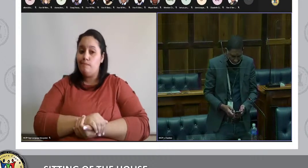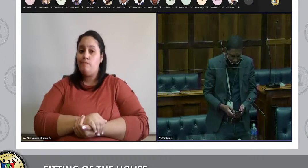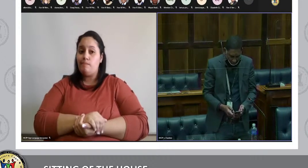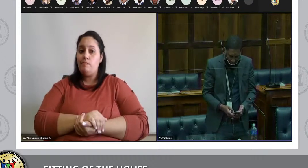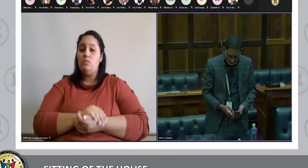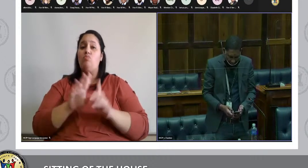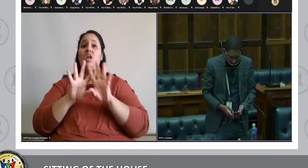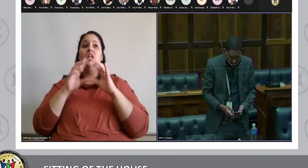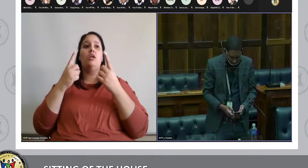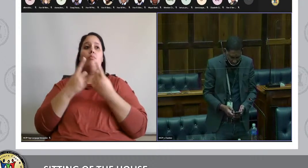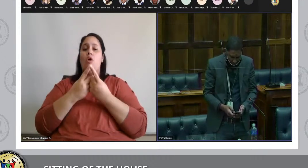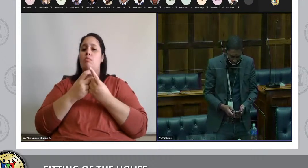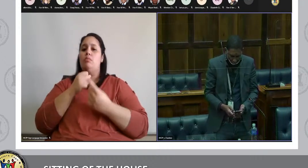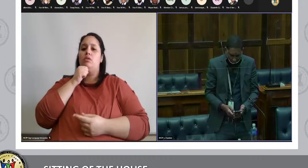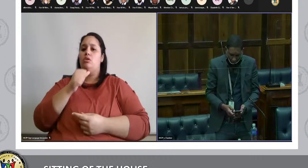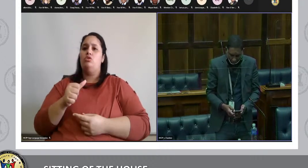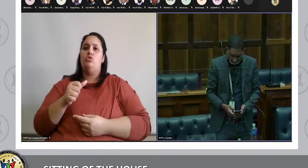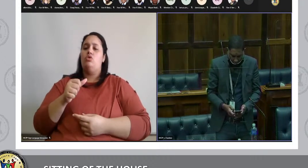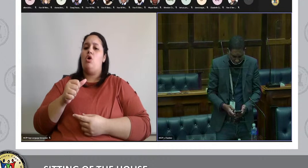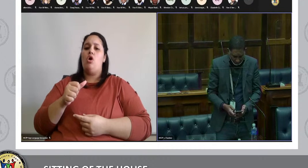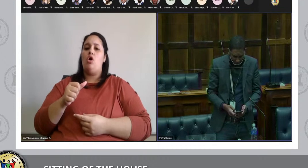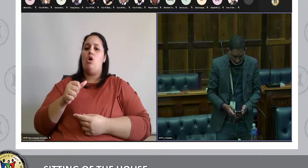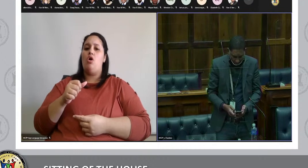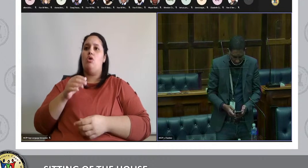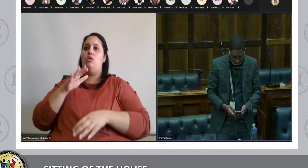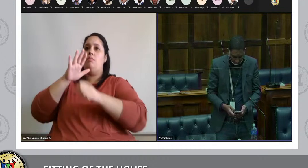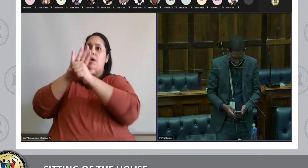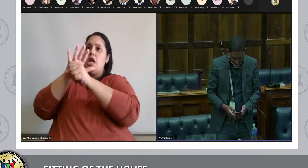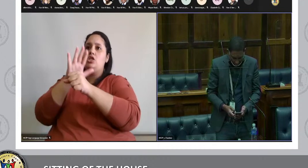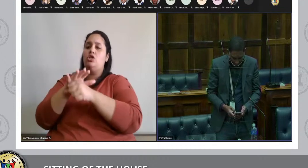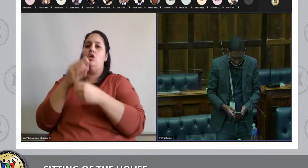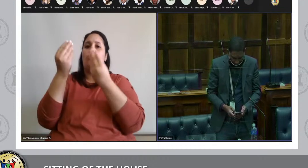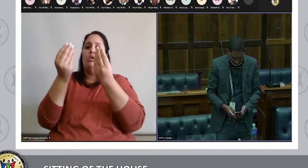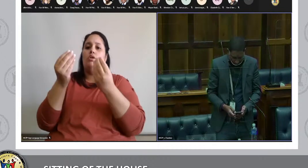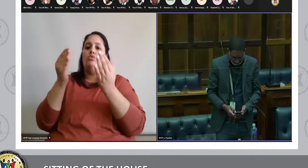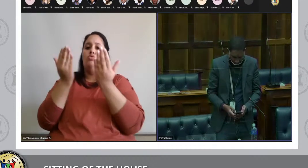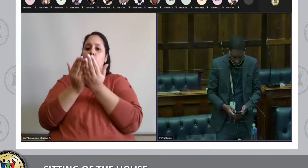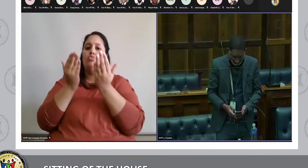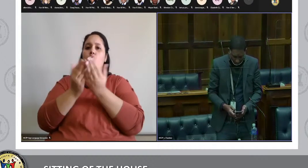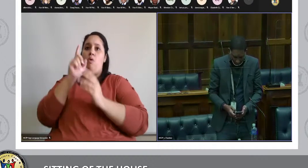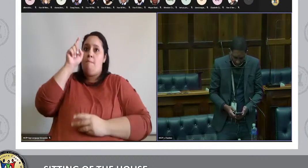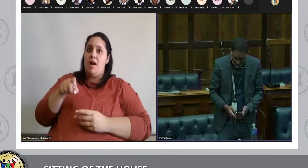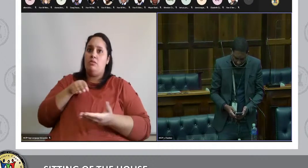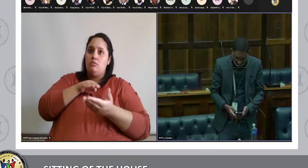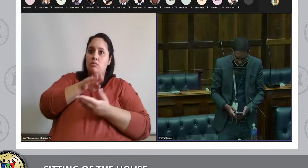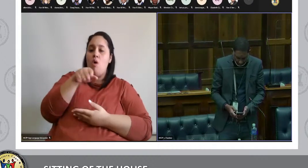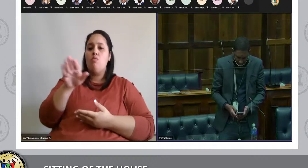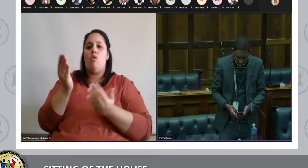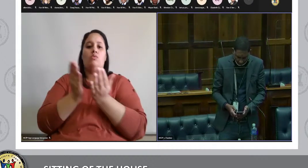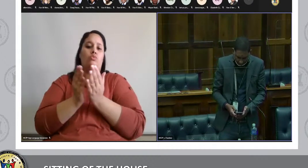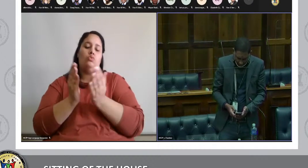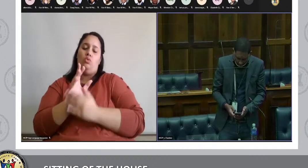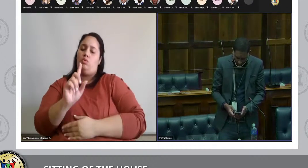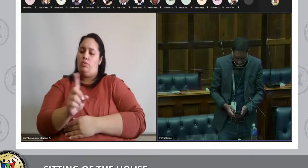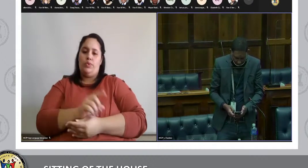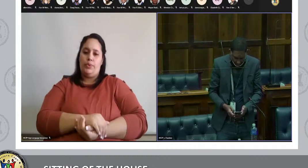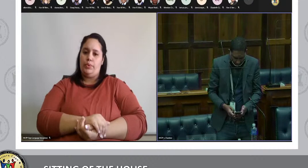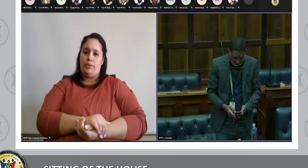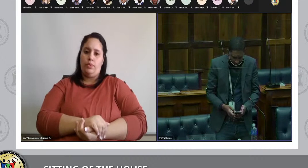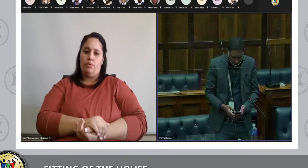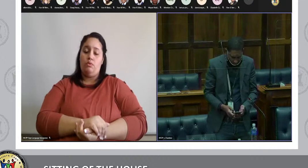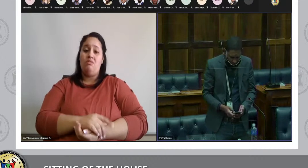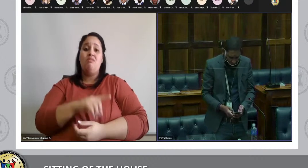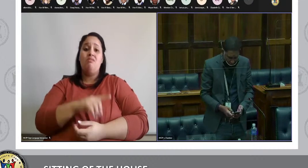to send threatening letters to parents to send their children to school. Why is it that the